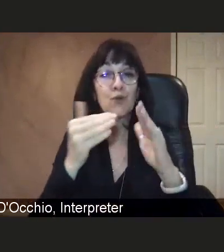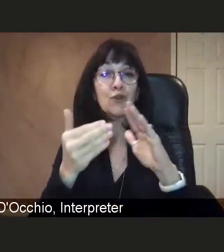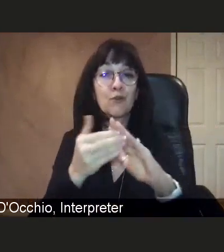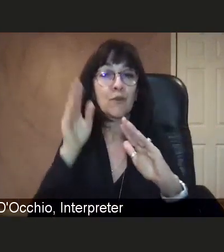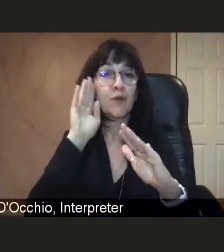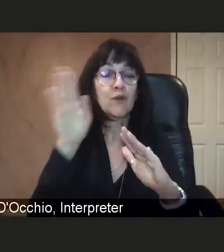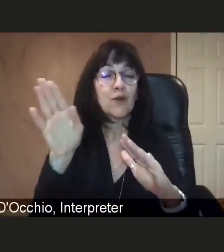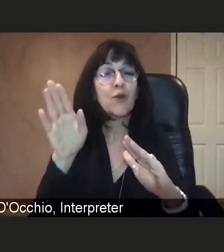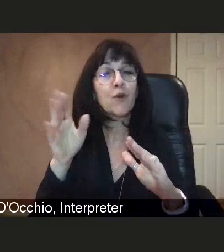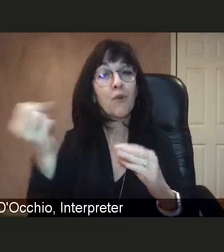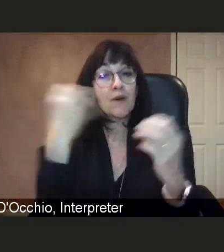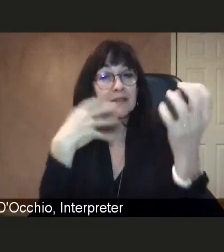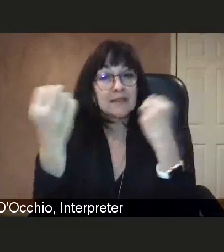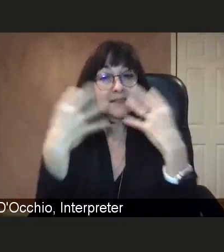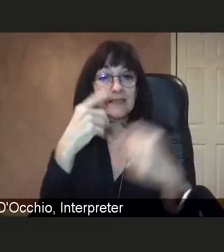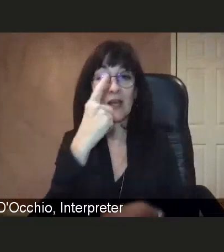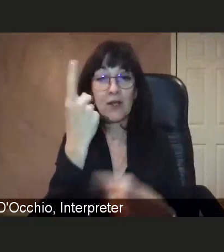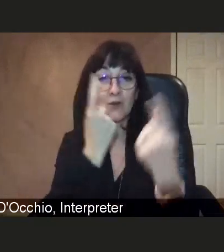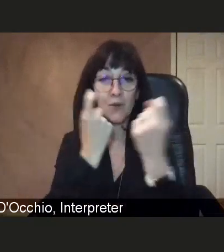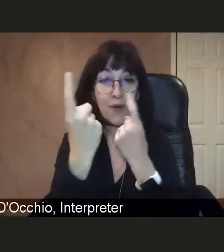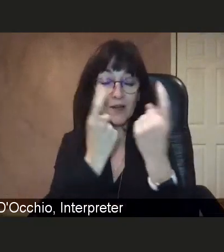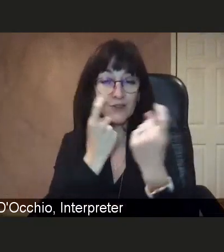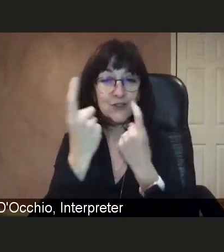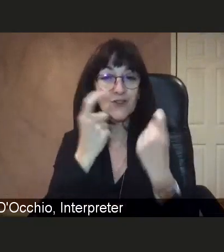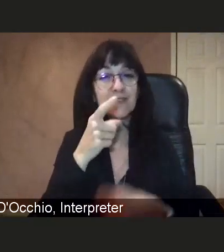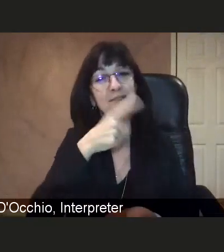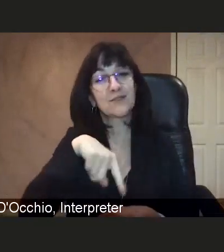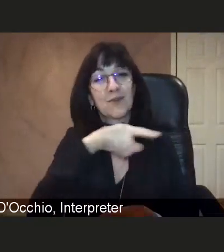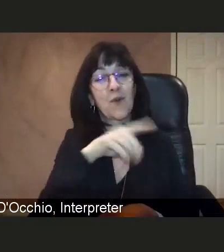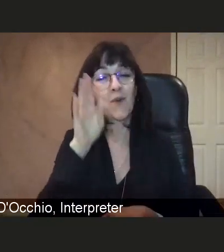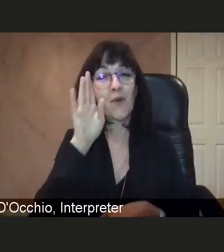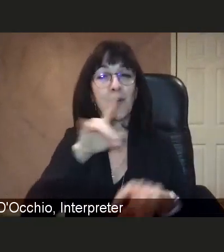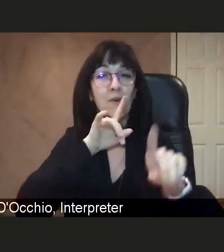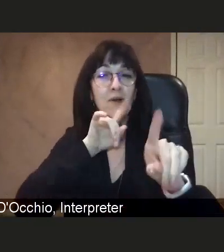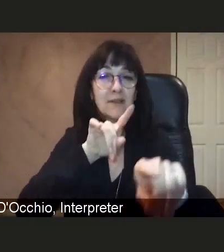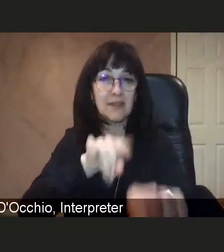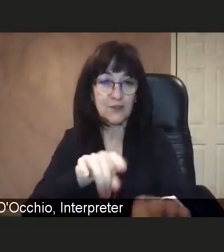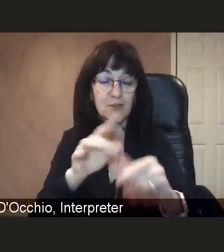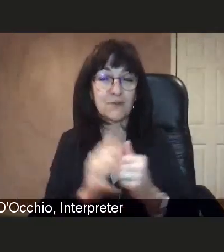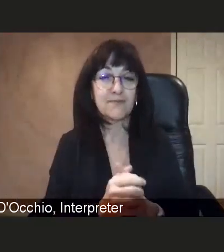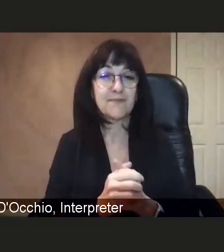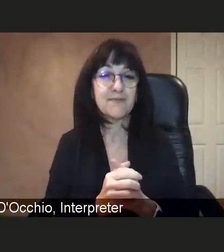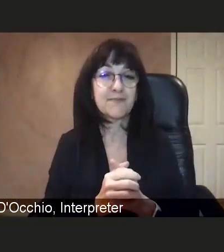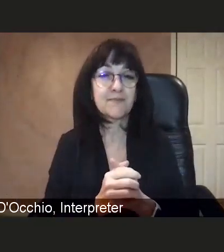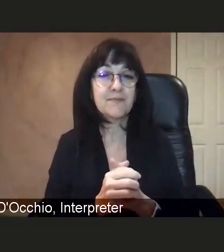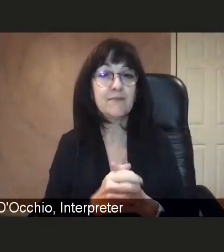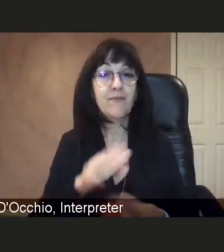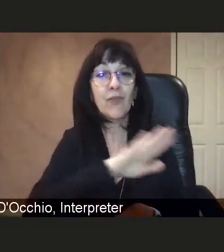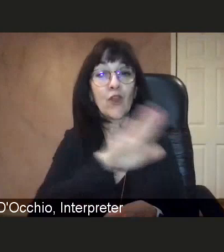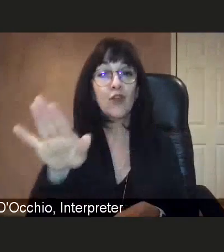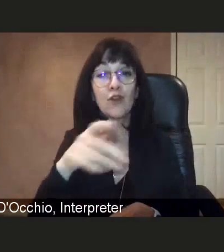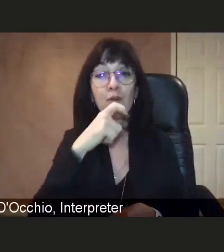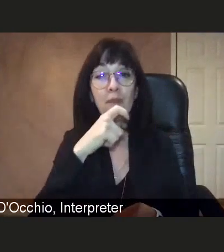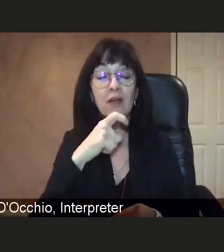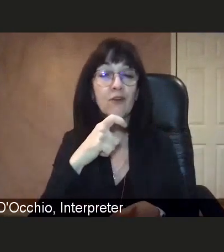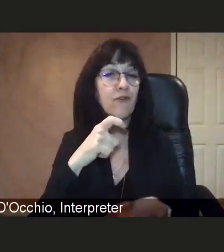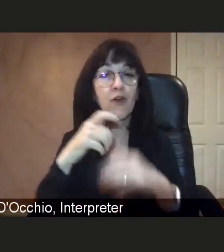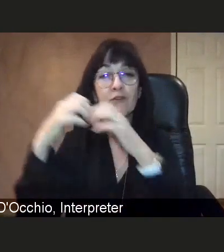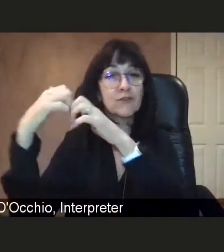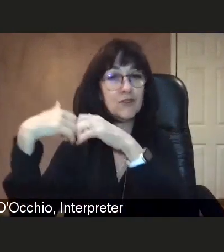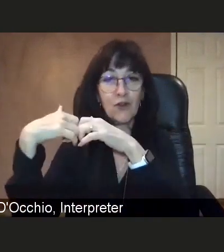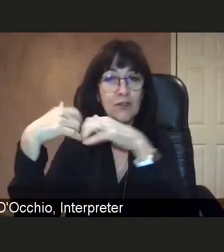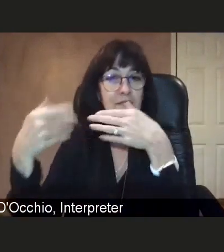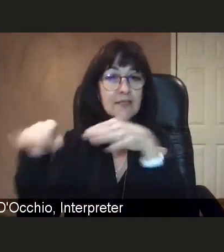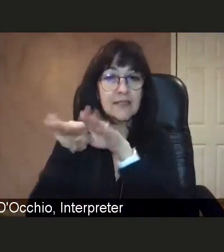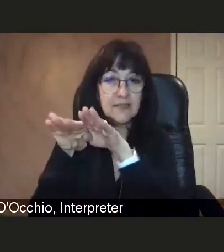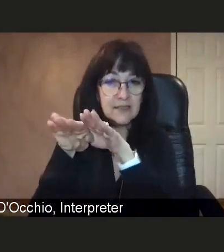a one-way viewing experience, so your microphones and cameras are disabled. We hope to host future town hall events, so